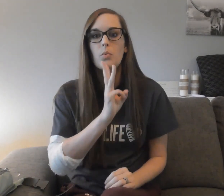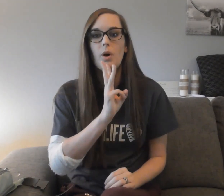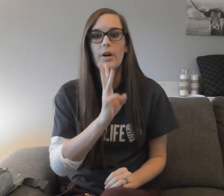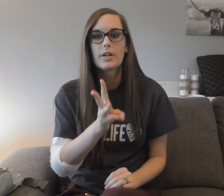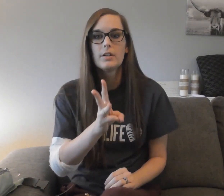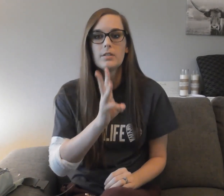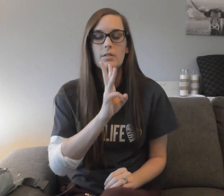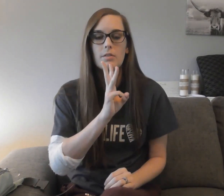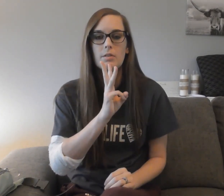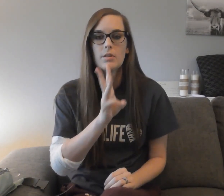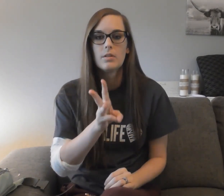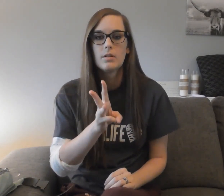water,